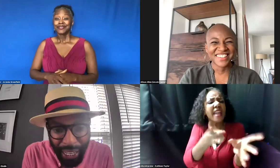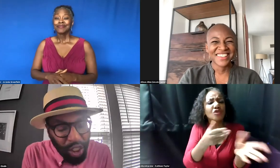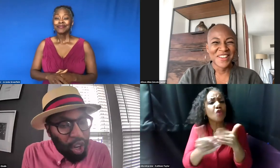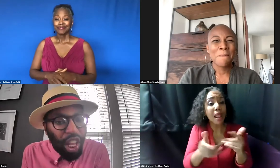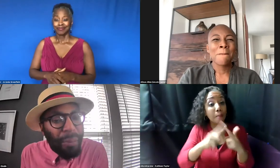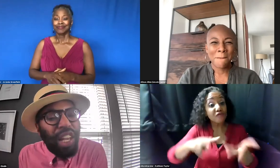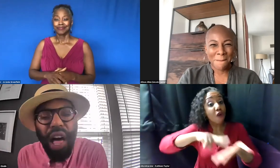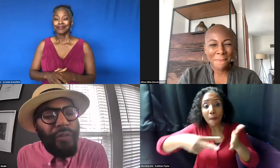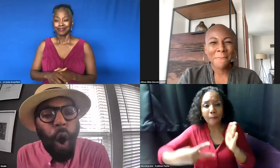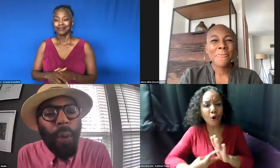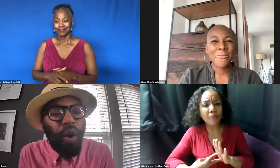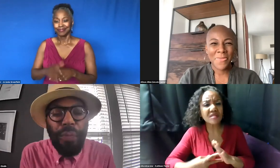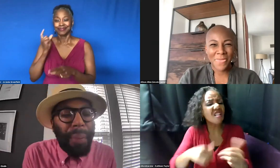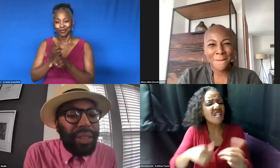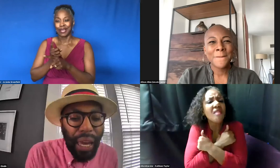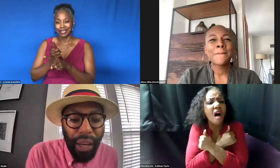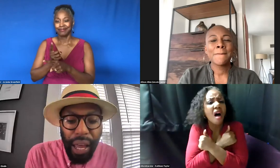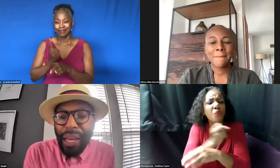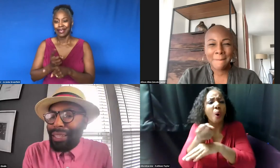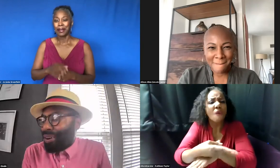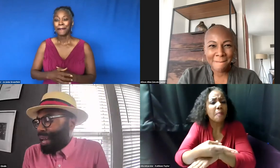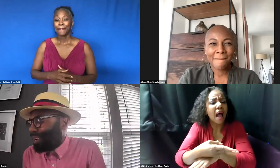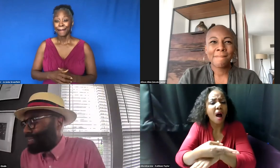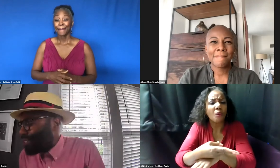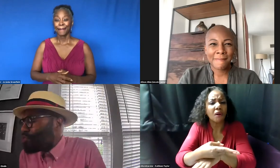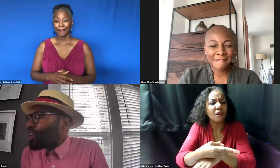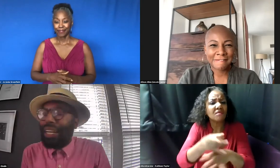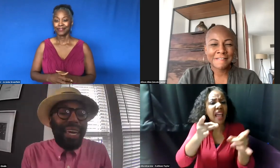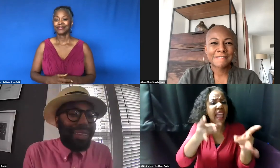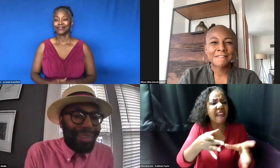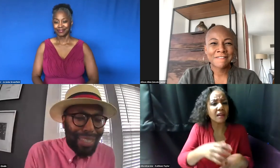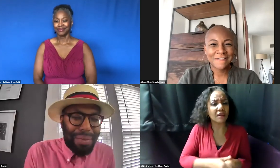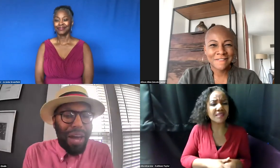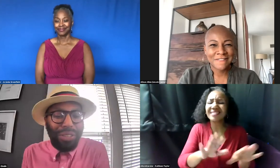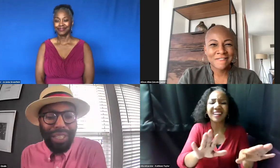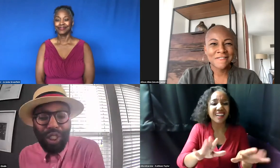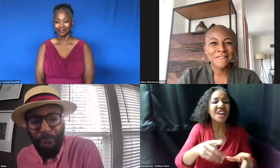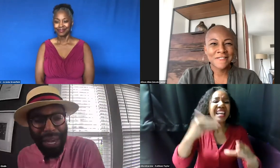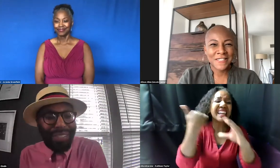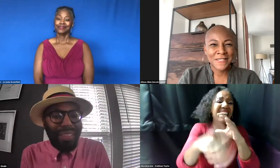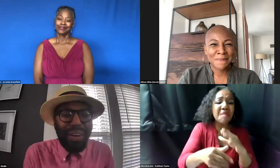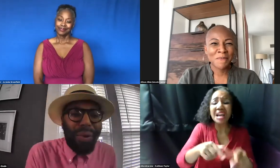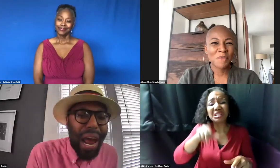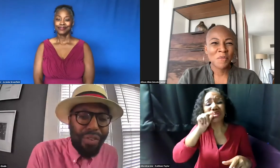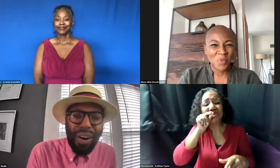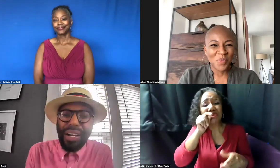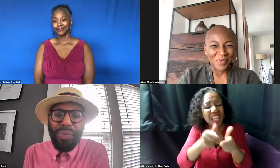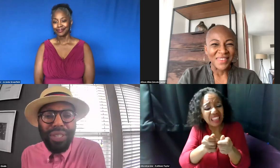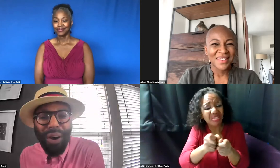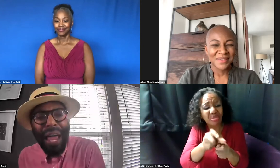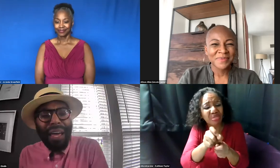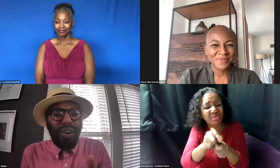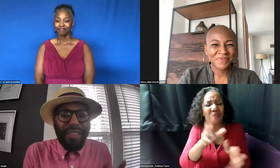purpose in it, the love always overpowers the hate. You're going to get the emails and the tweets and the whatever